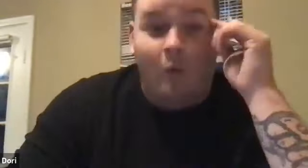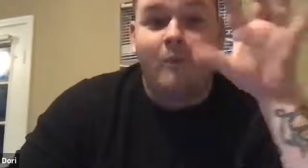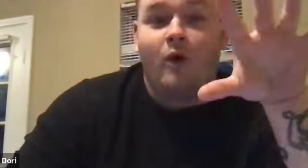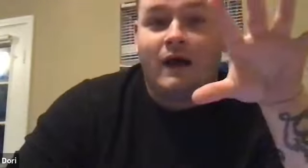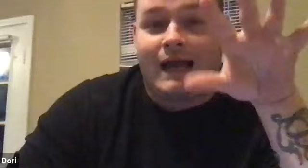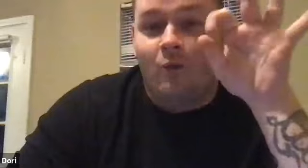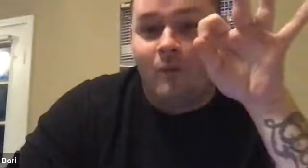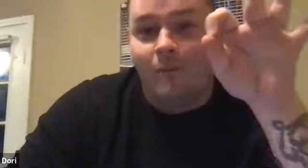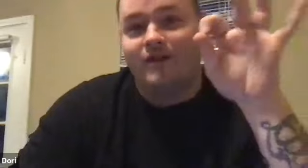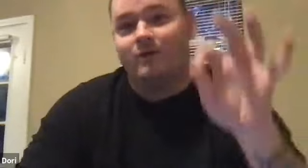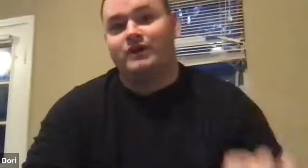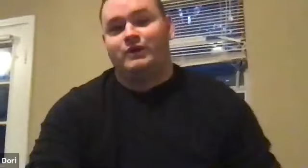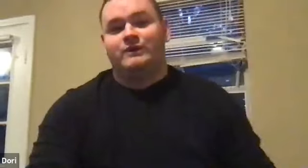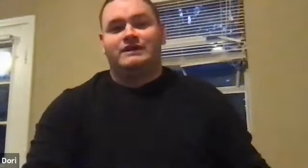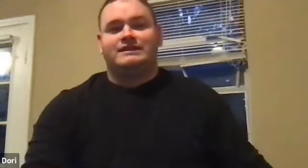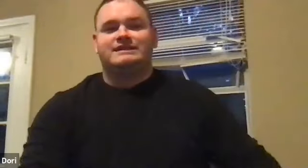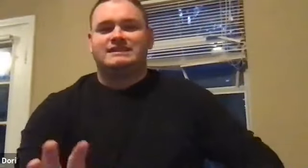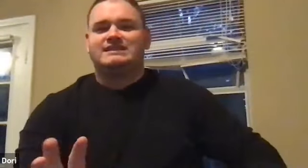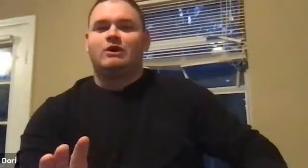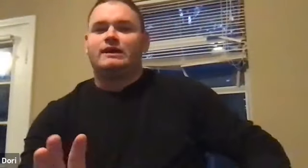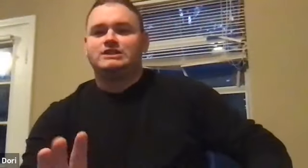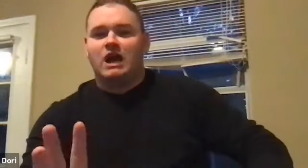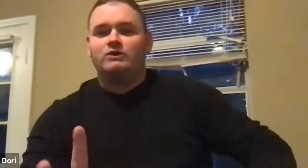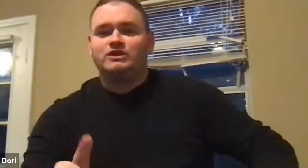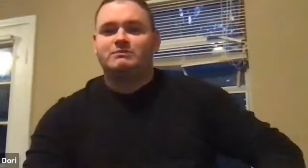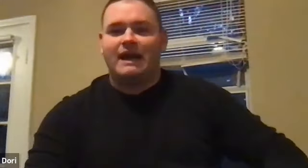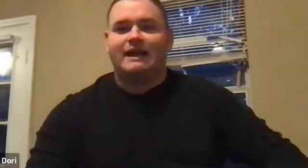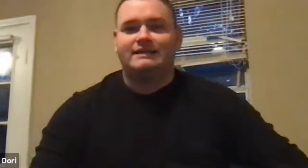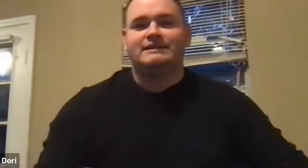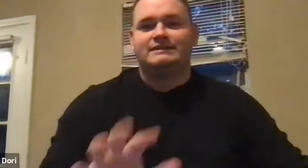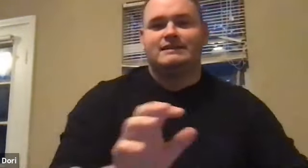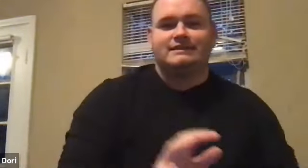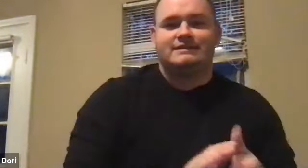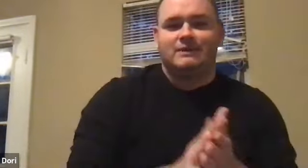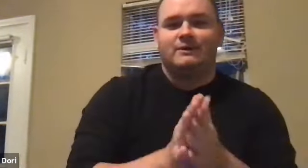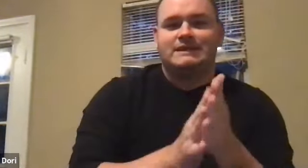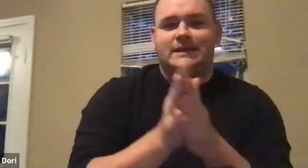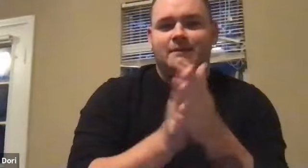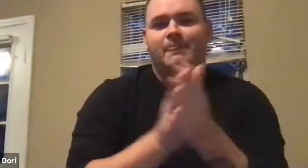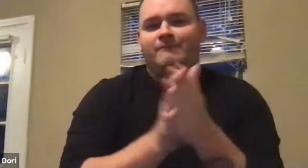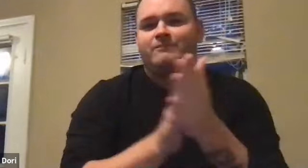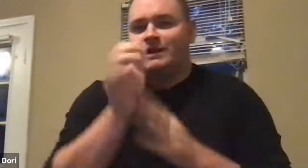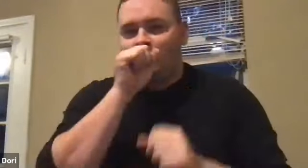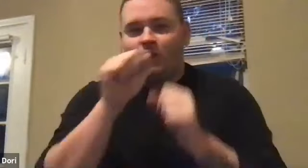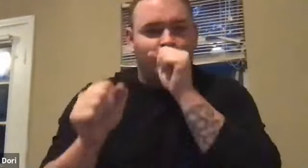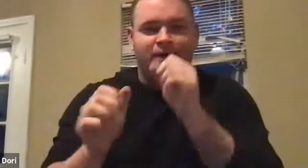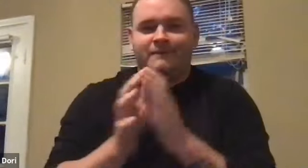one more. I got one more that I want to do. This is gonna get y'all on your spelling. So we're gonna see. Y'all